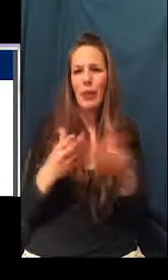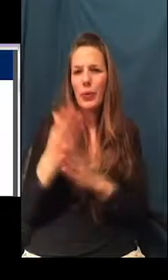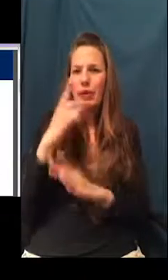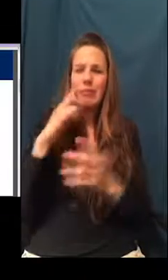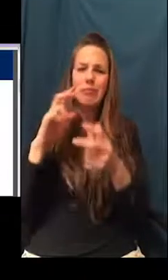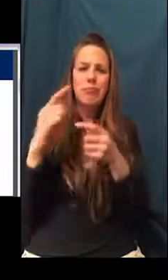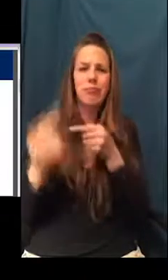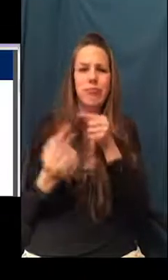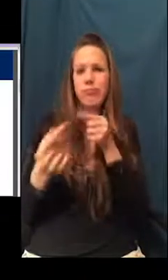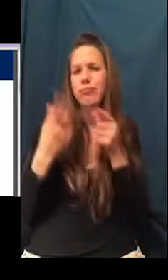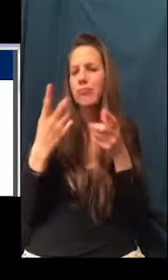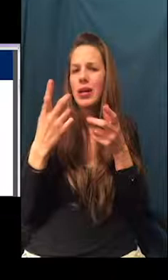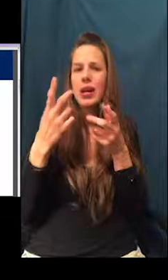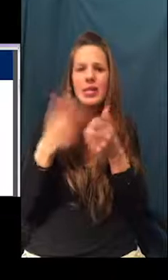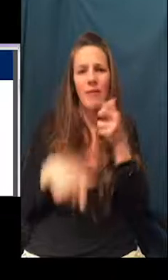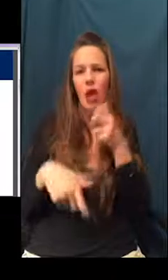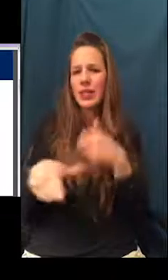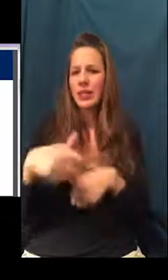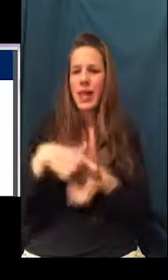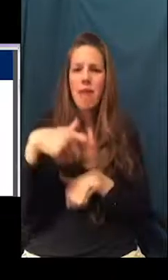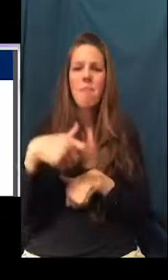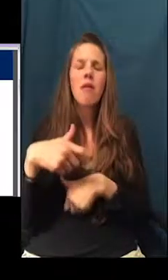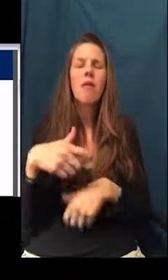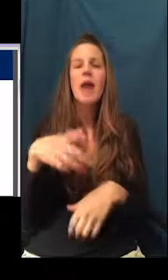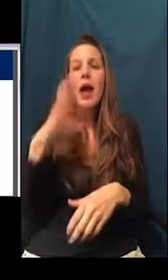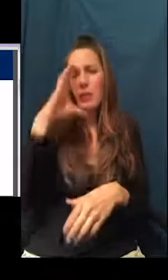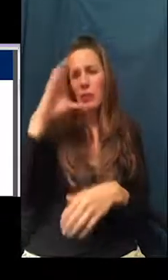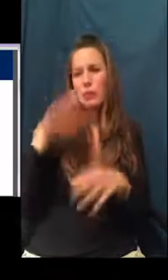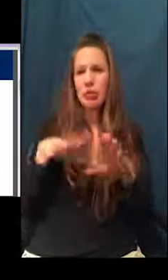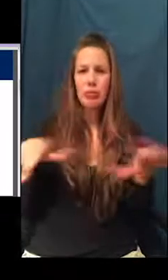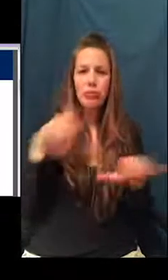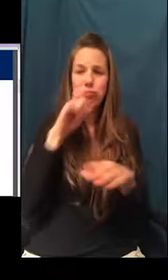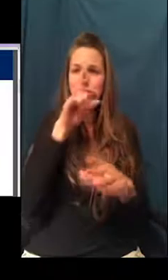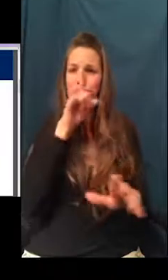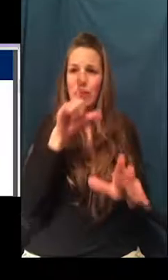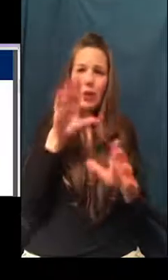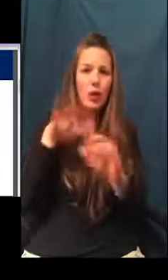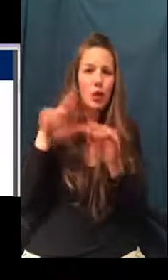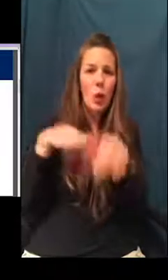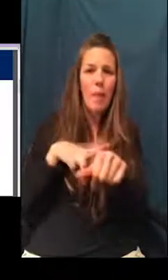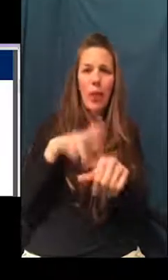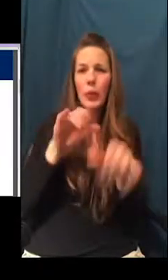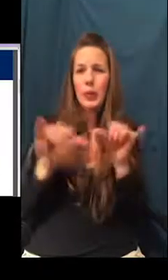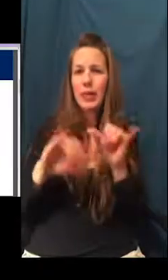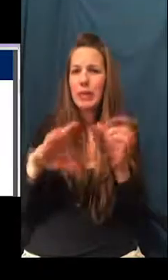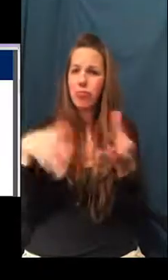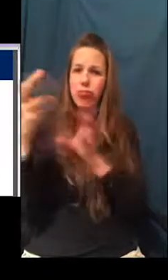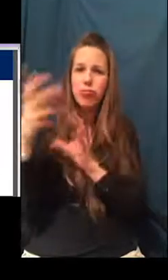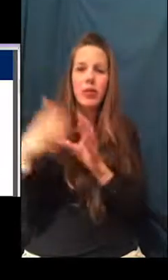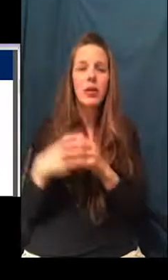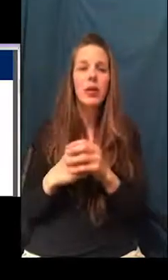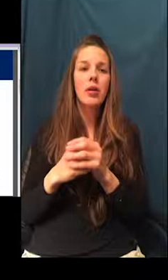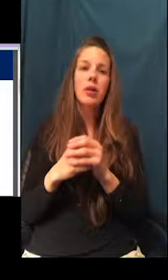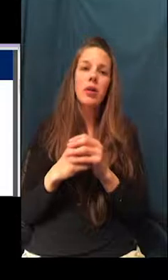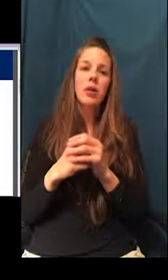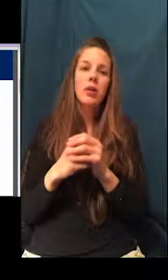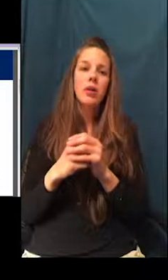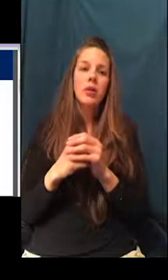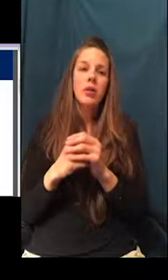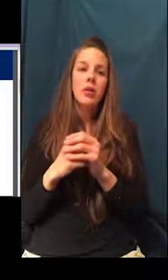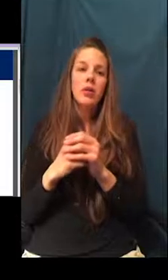difficult time? We know that for children, this is a uncertain time when their normal routines are disrupted.